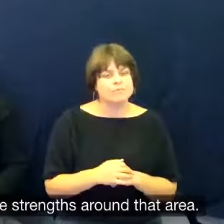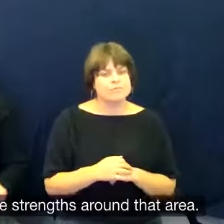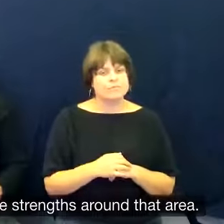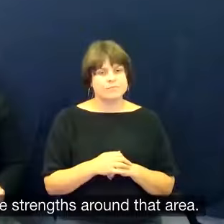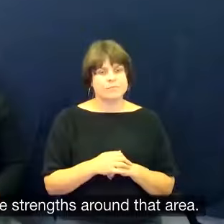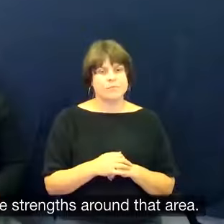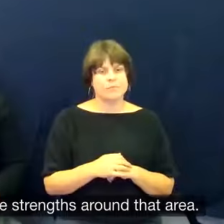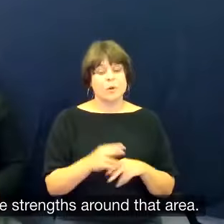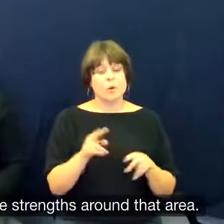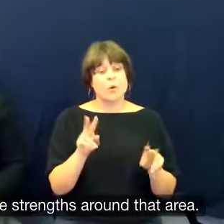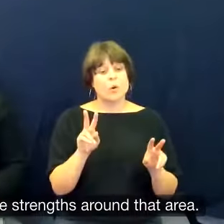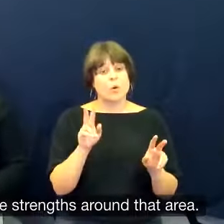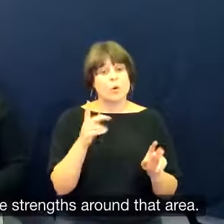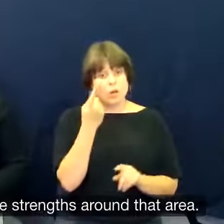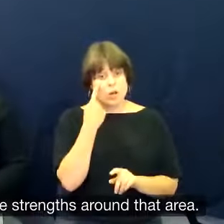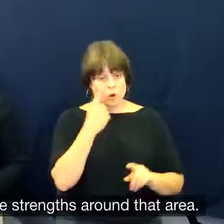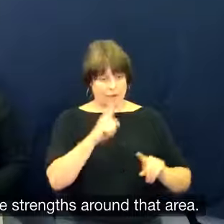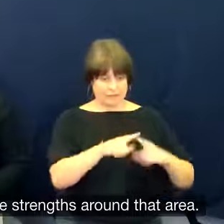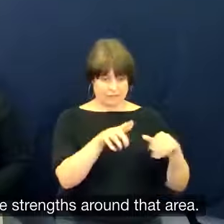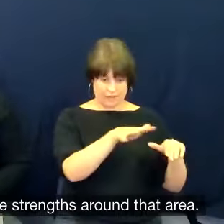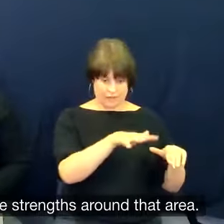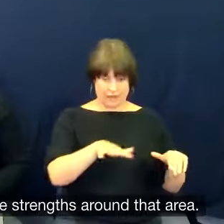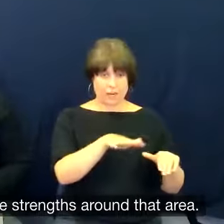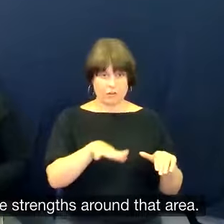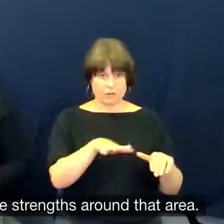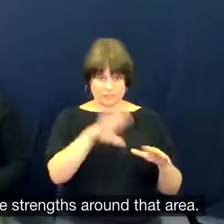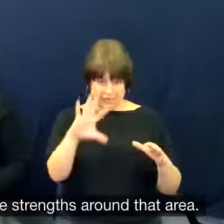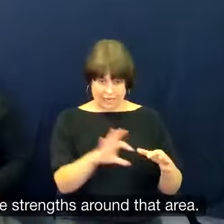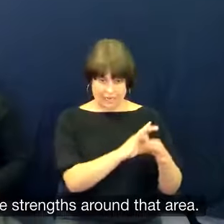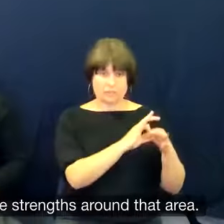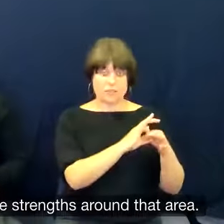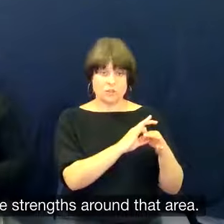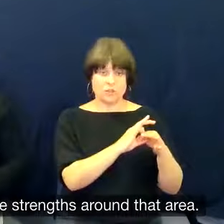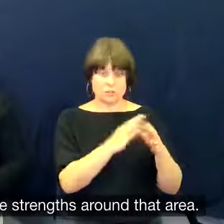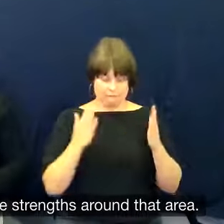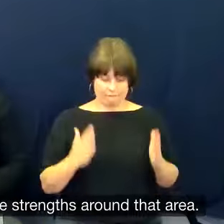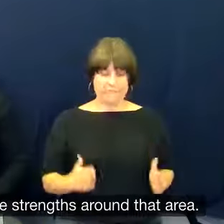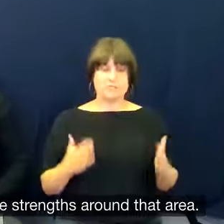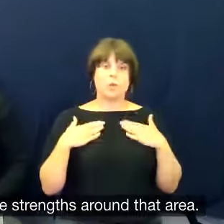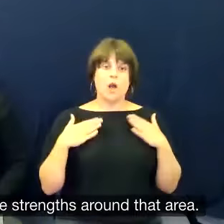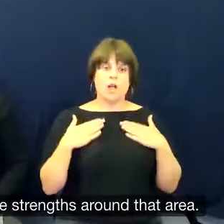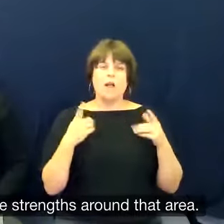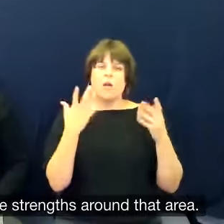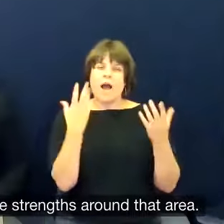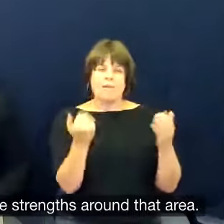look at these different areas under physical health, you mark from 1 to 5.